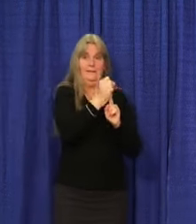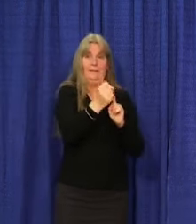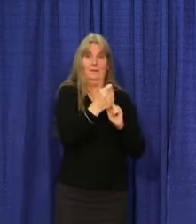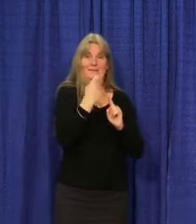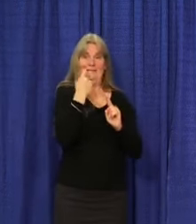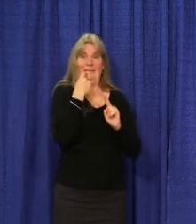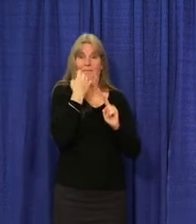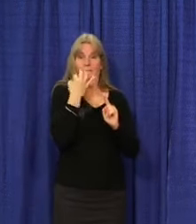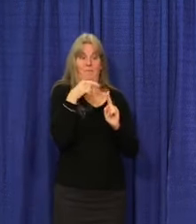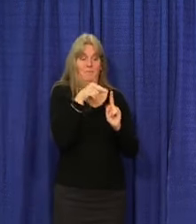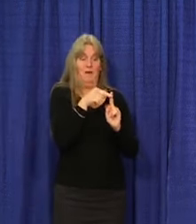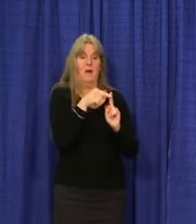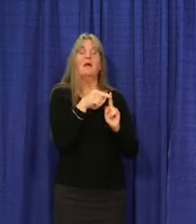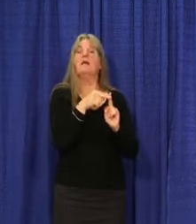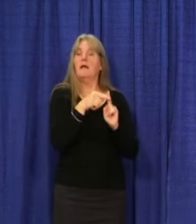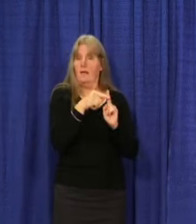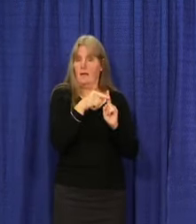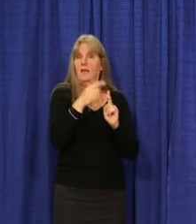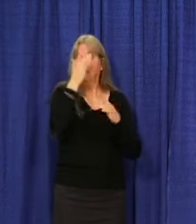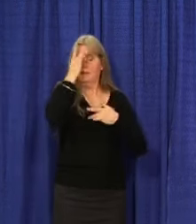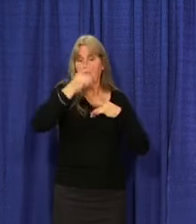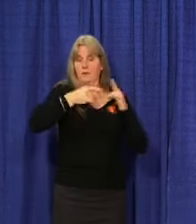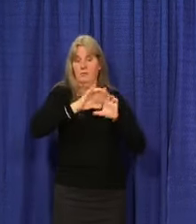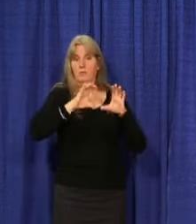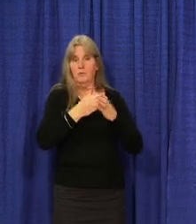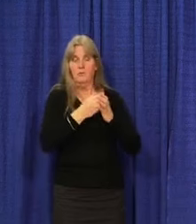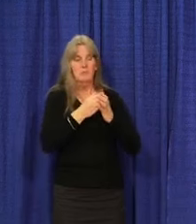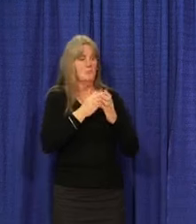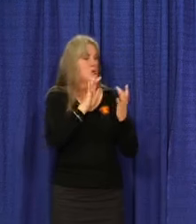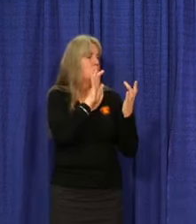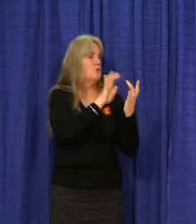however, YCDC was able to reach out to all the contacts,